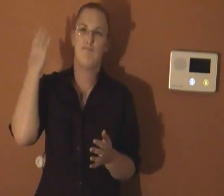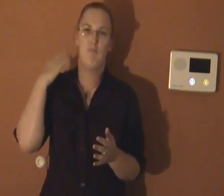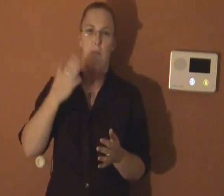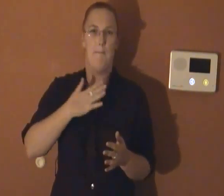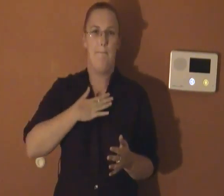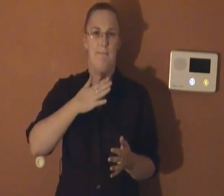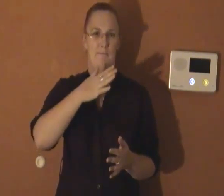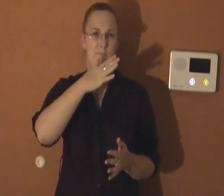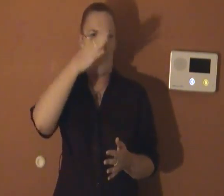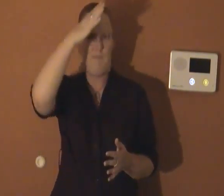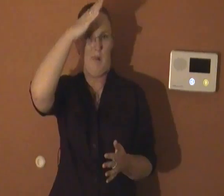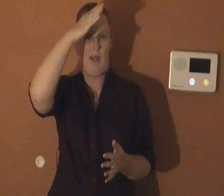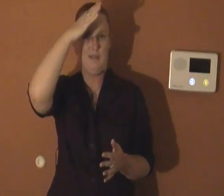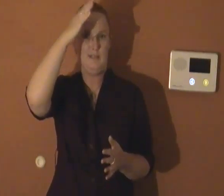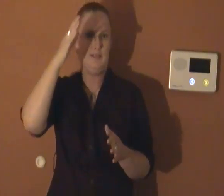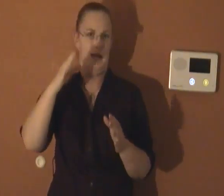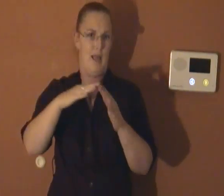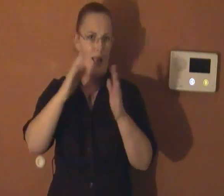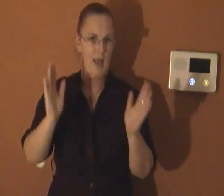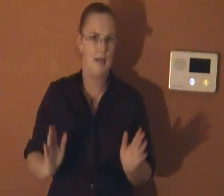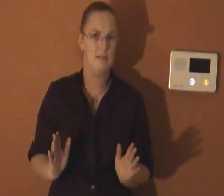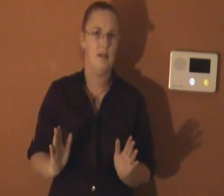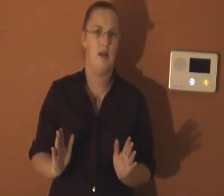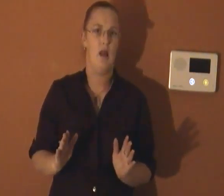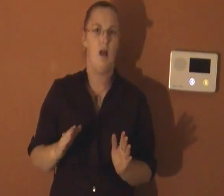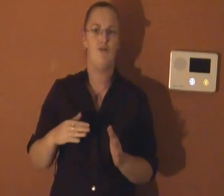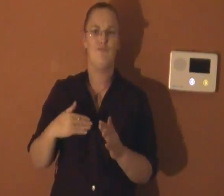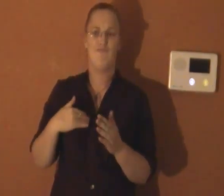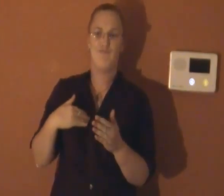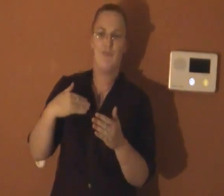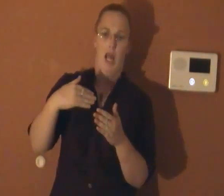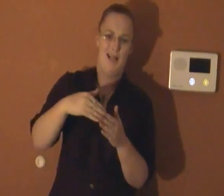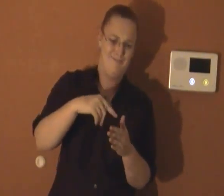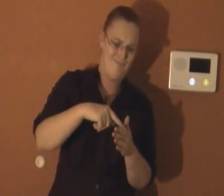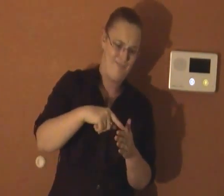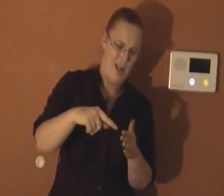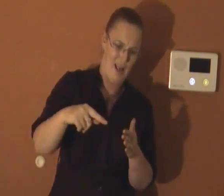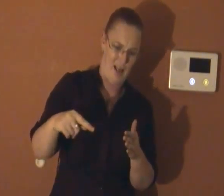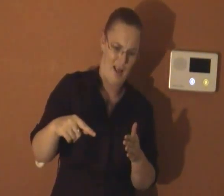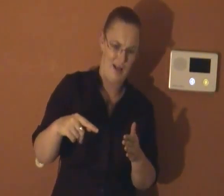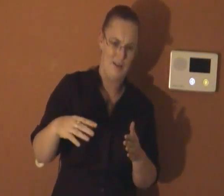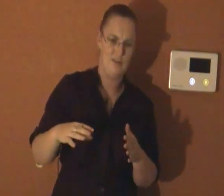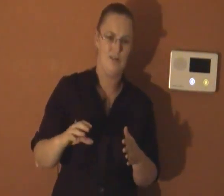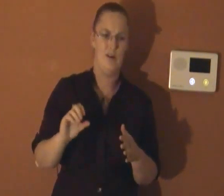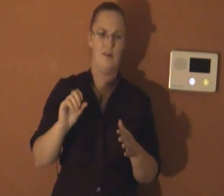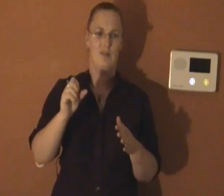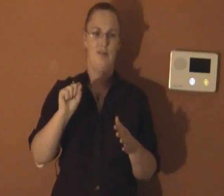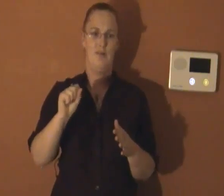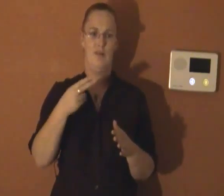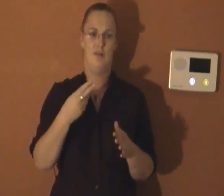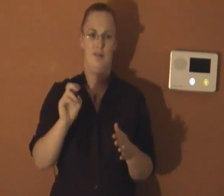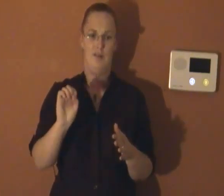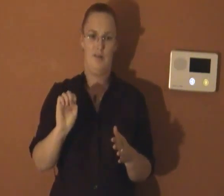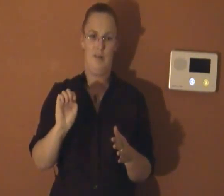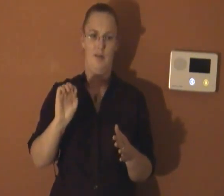And we used to visit there every Sunday. And I'm going to tell you what the inside of the house was like compared with what